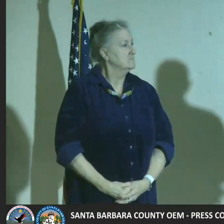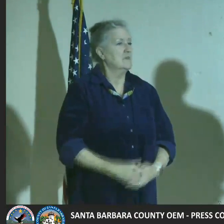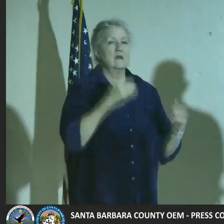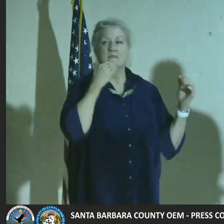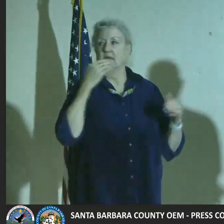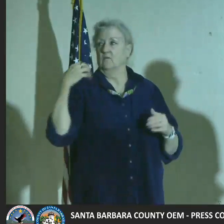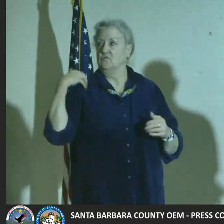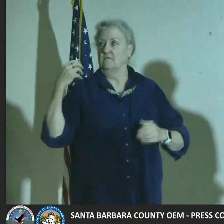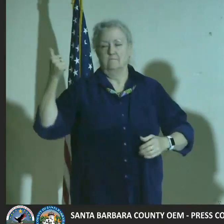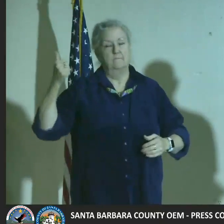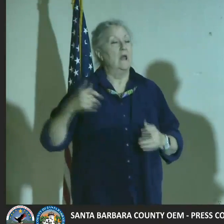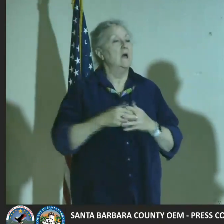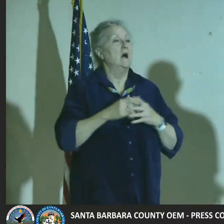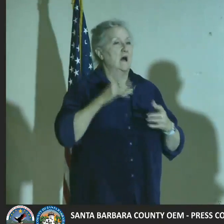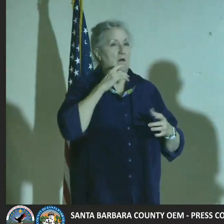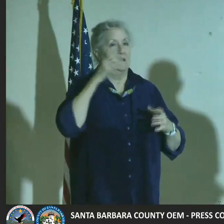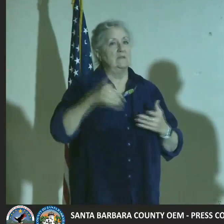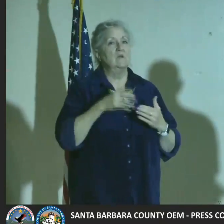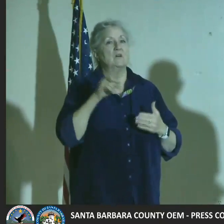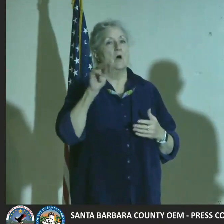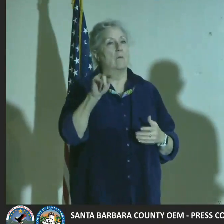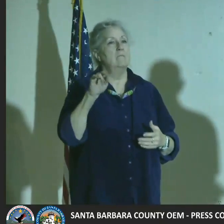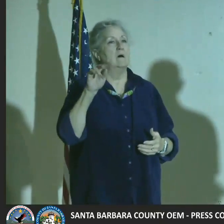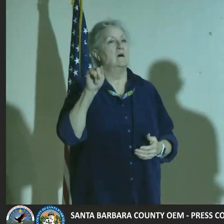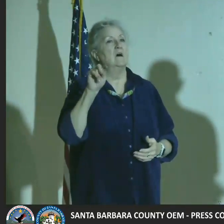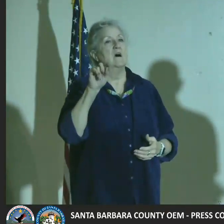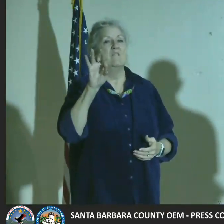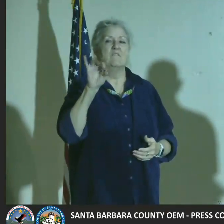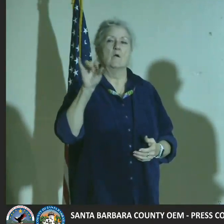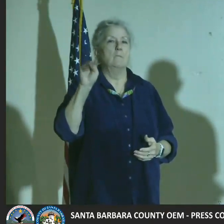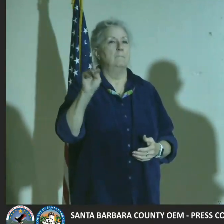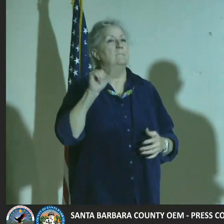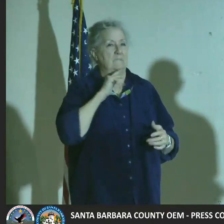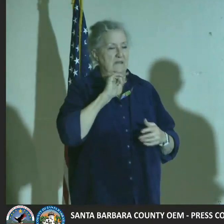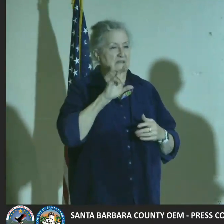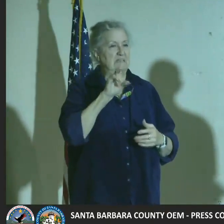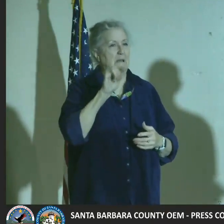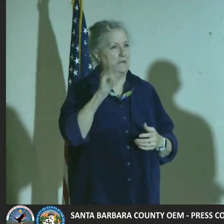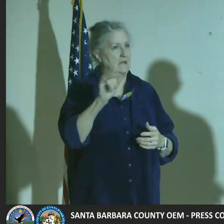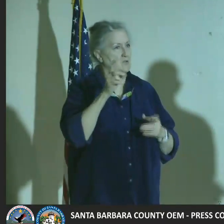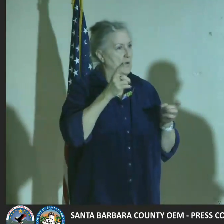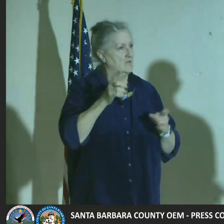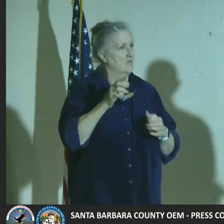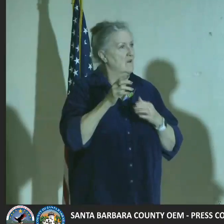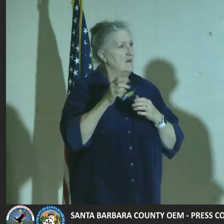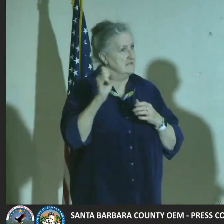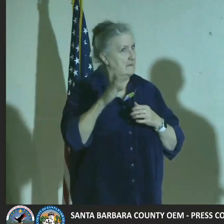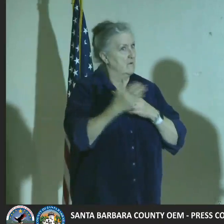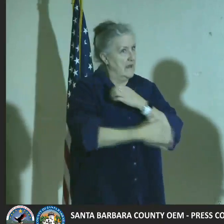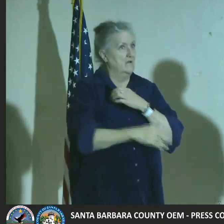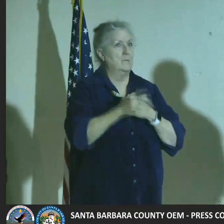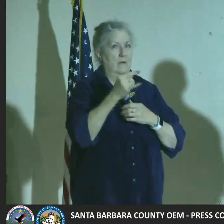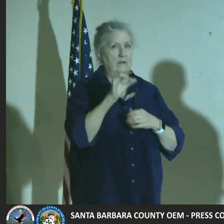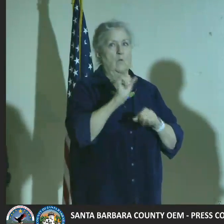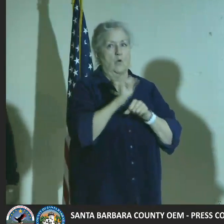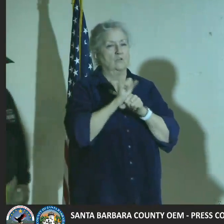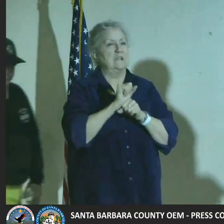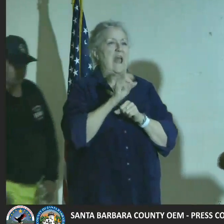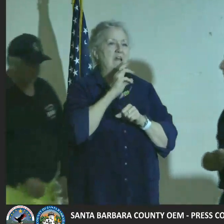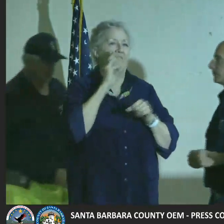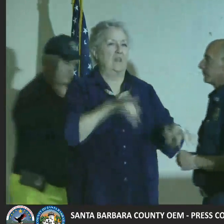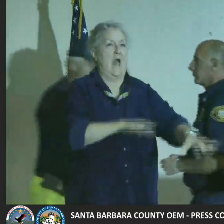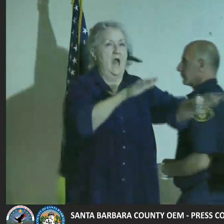Thank you, Chief. I'd like to introduce Tom Farum. He's the Deputy Director of Santa Barbara County Public Works and Flood